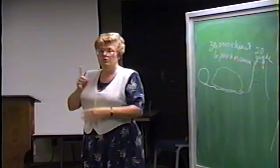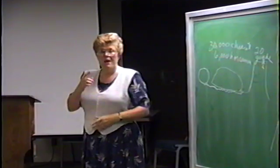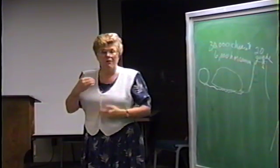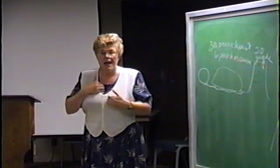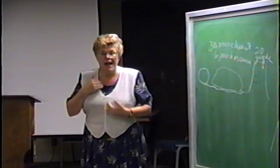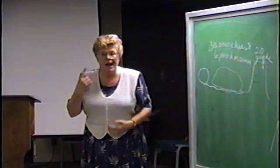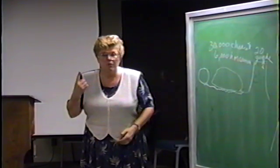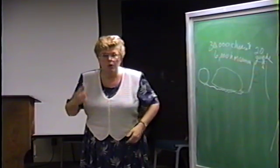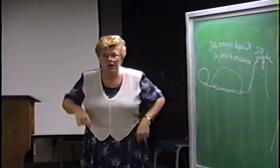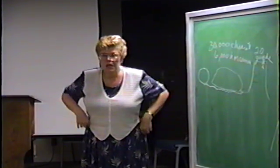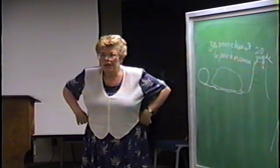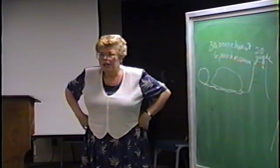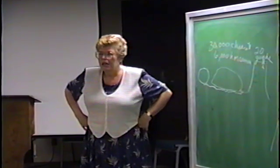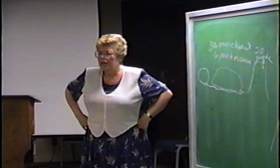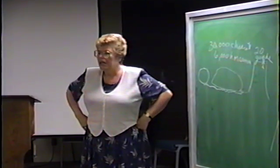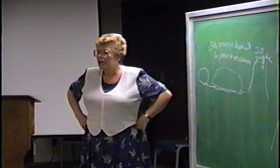You ever have one?